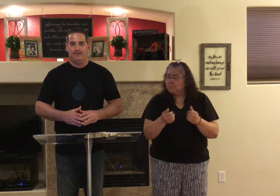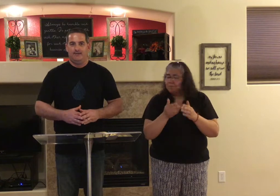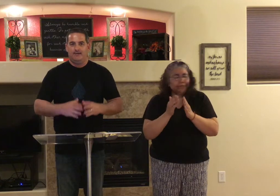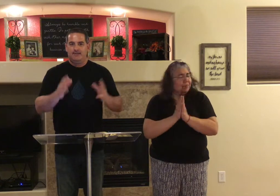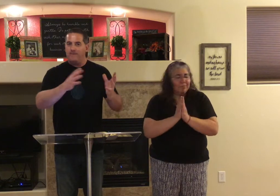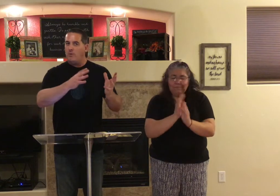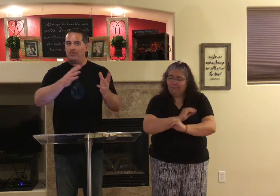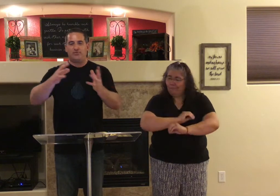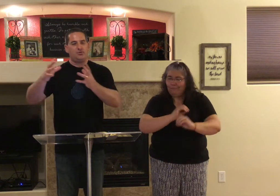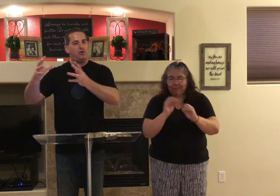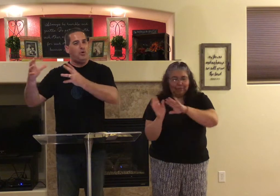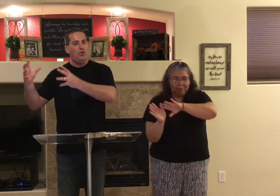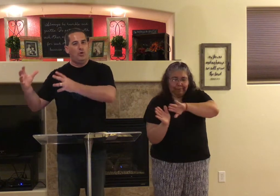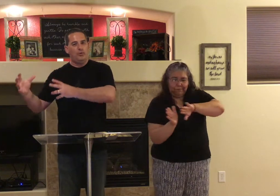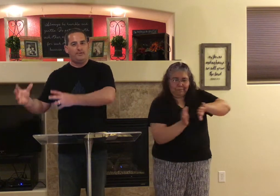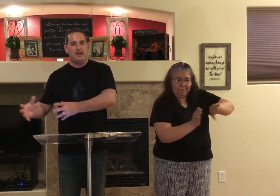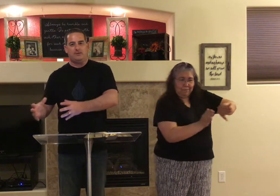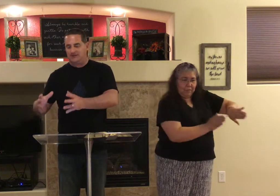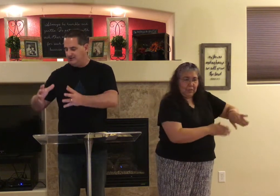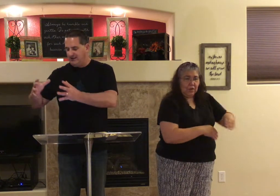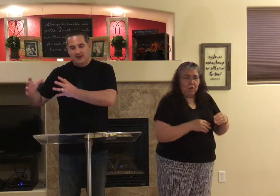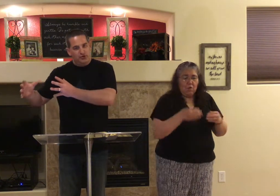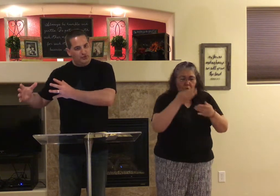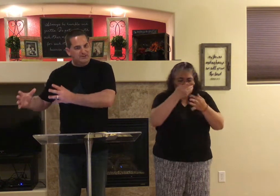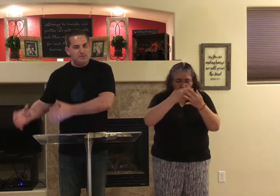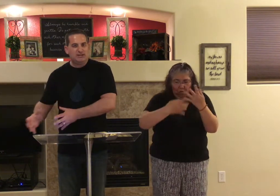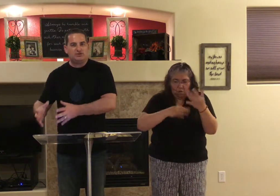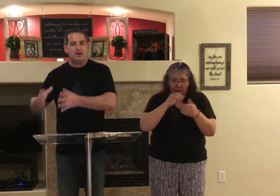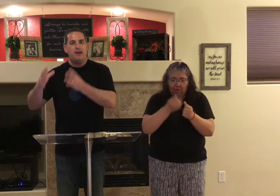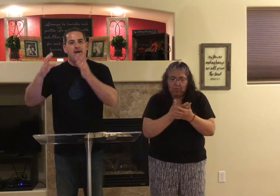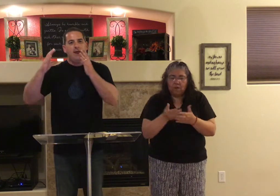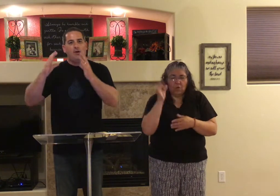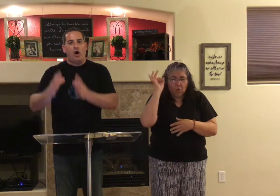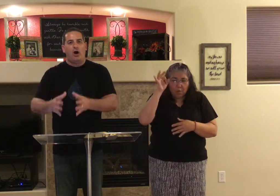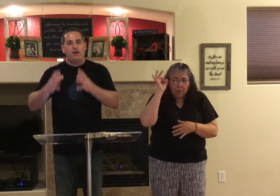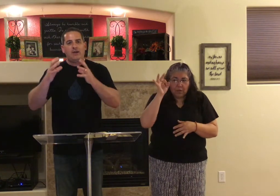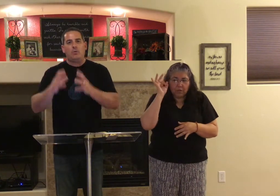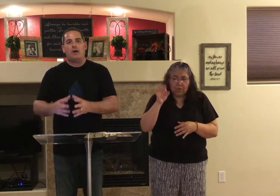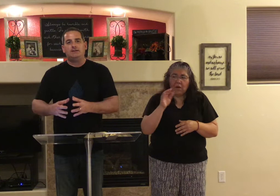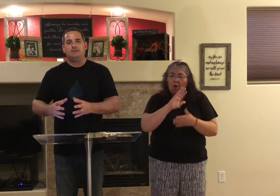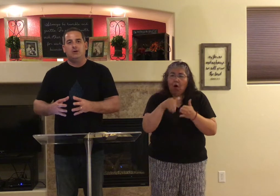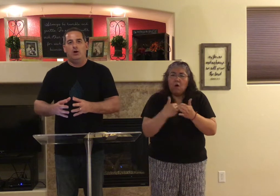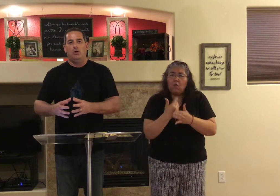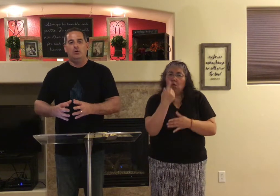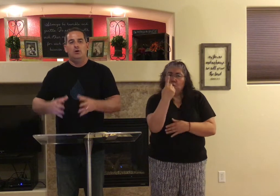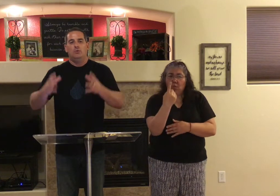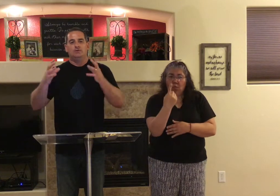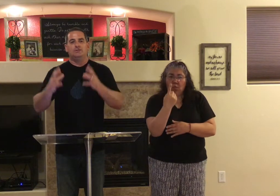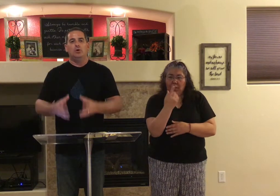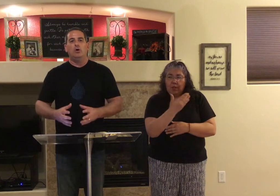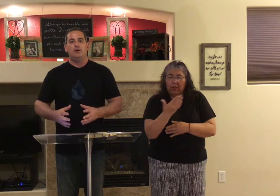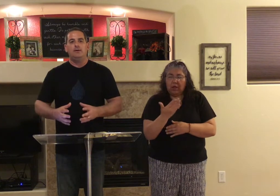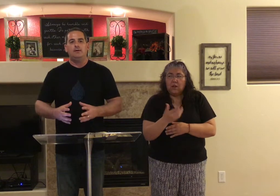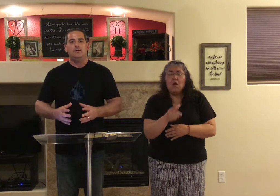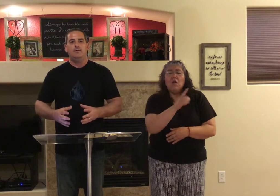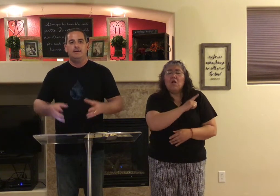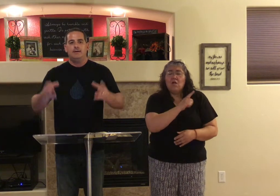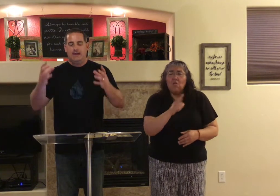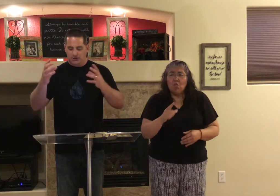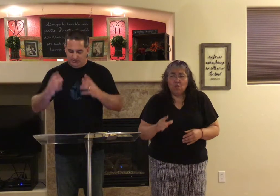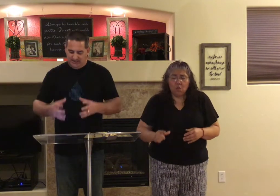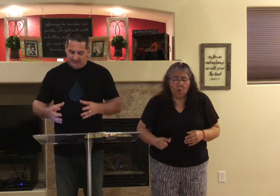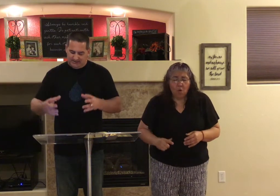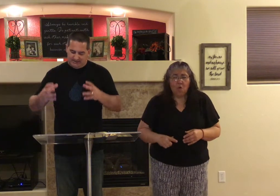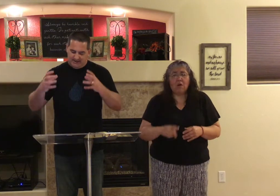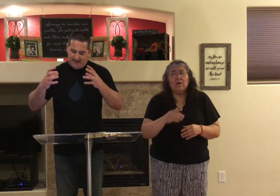stuff. They went through the whole thing with Jesus, through his ministry, and all they wanted to know was, Lord,